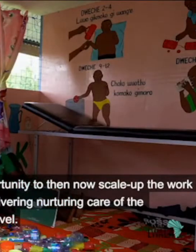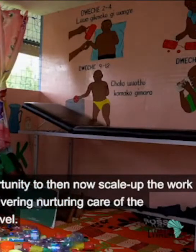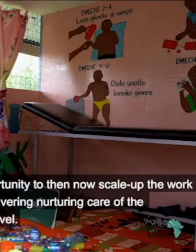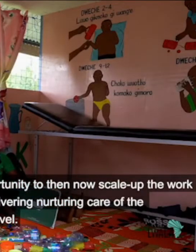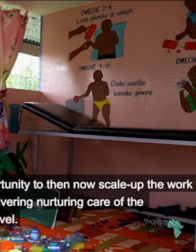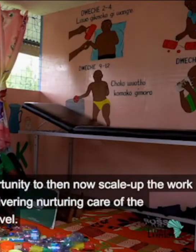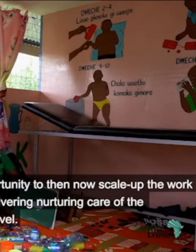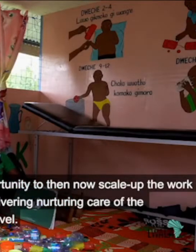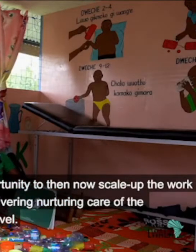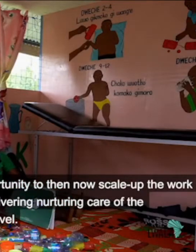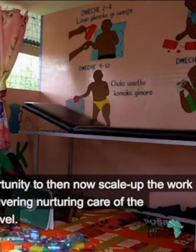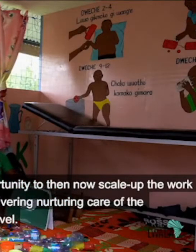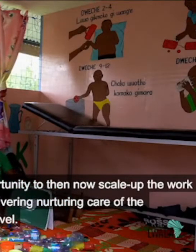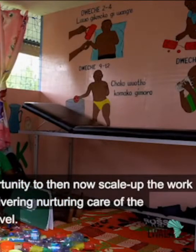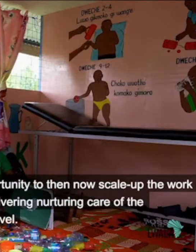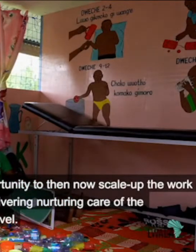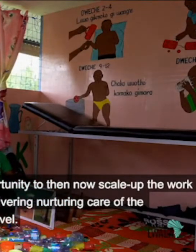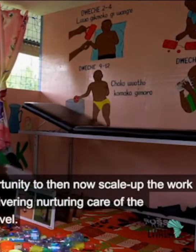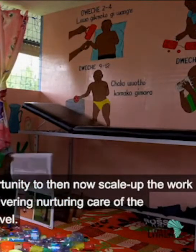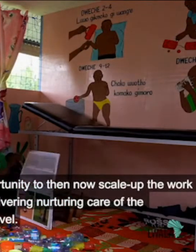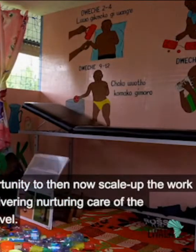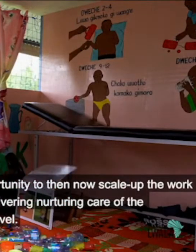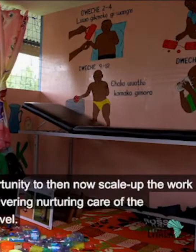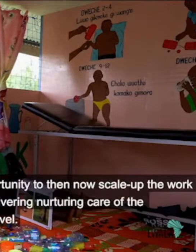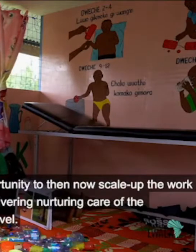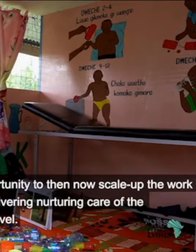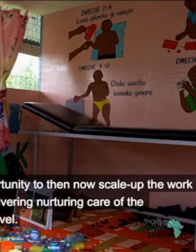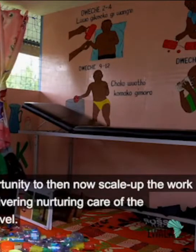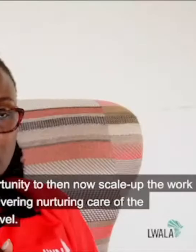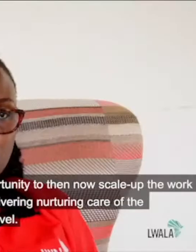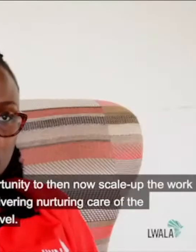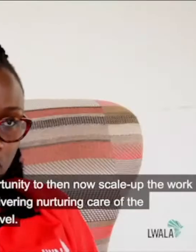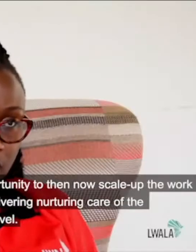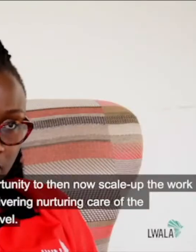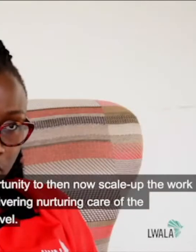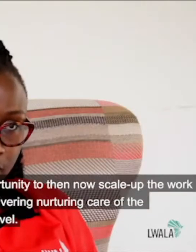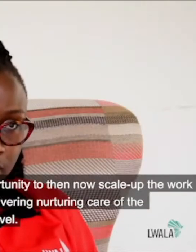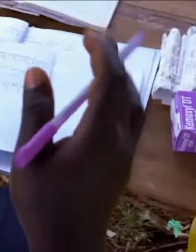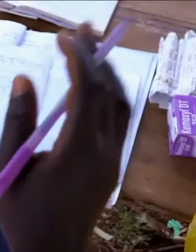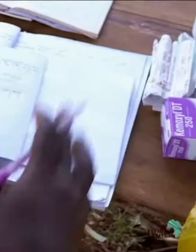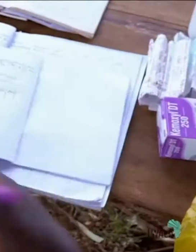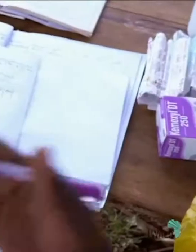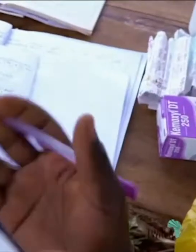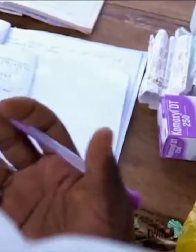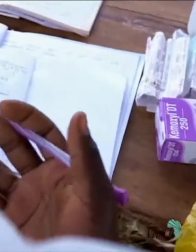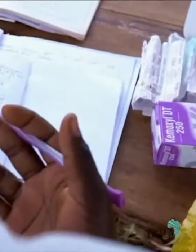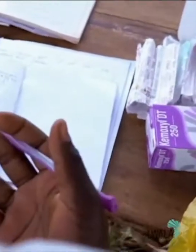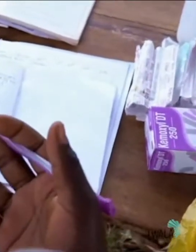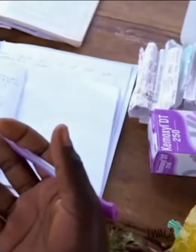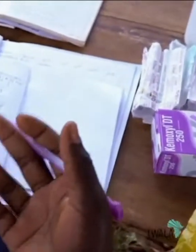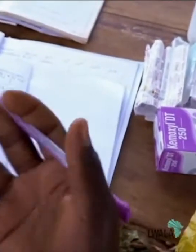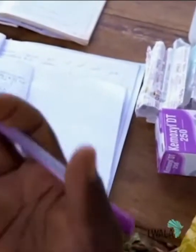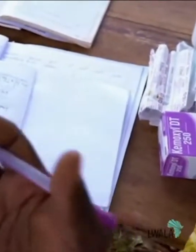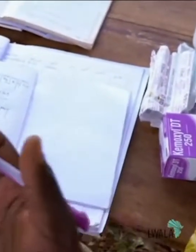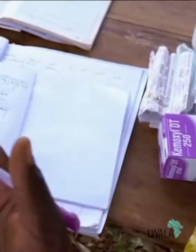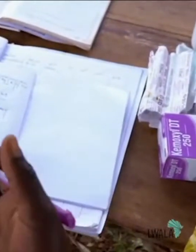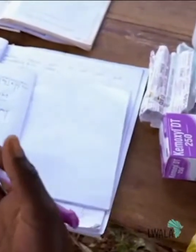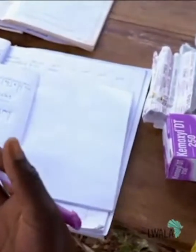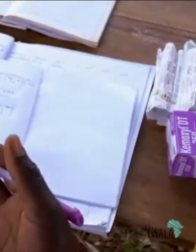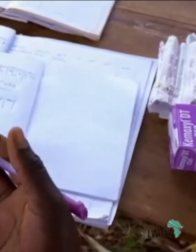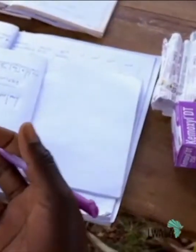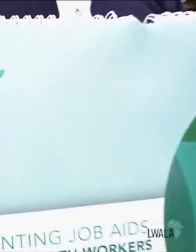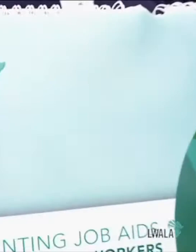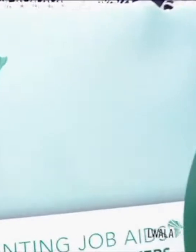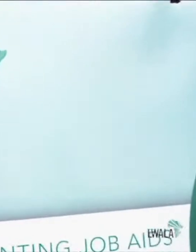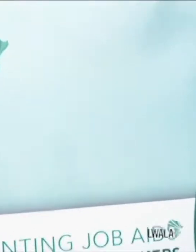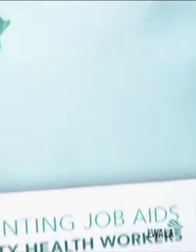up the work with community health workers in delivering nurturing care at the household level. World Bank records that many countries invest more